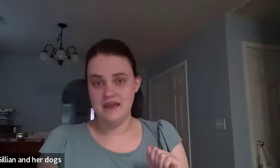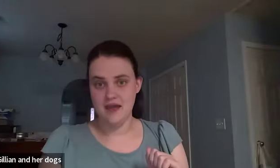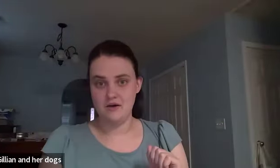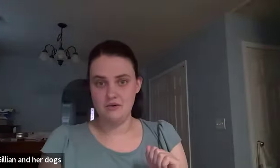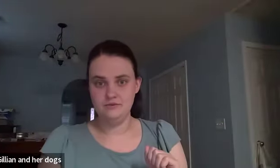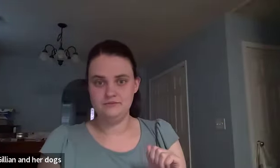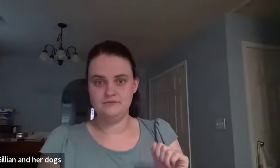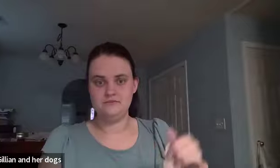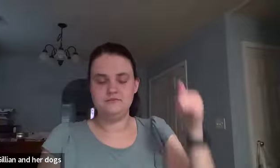Cow,